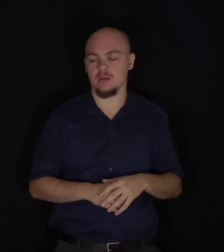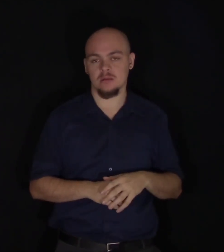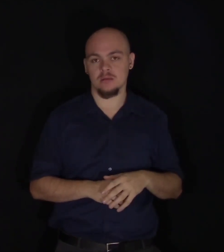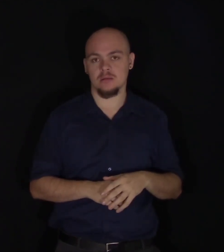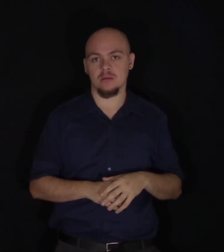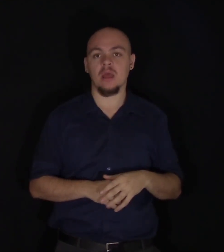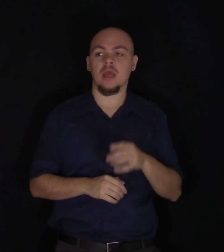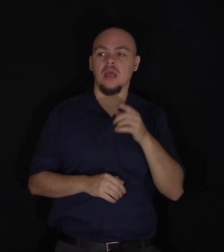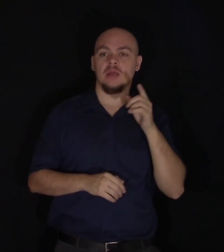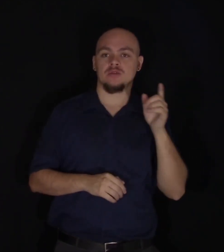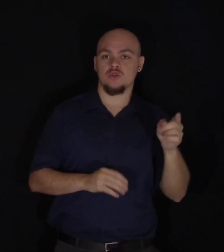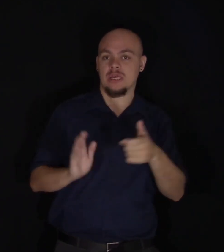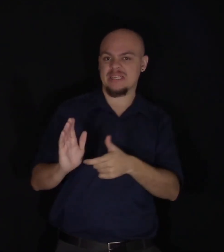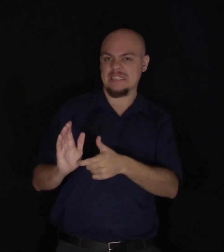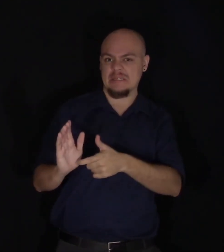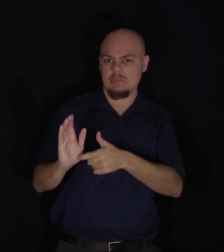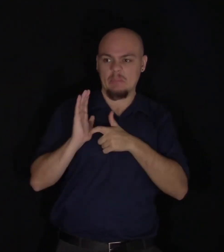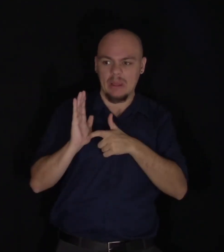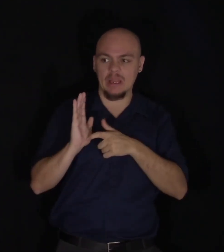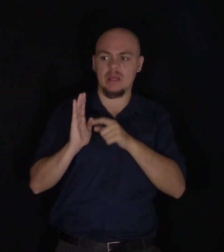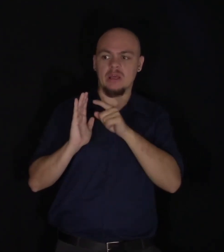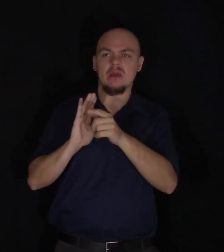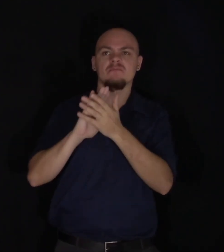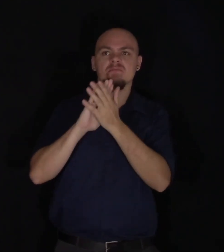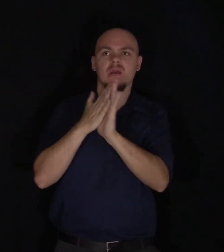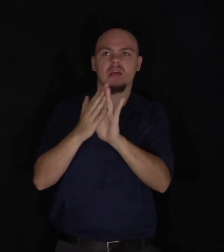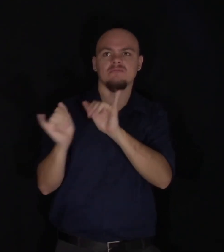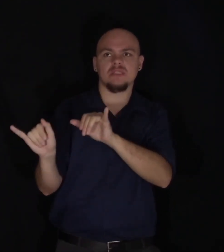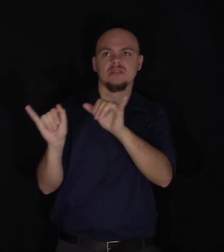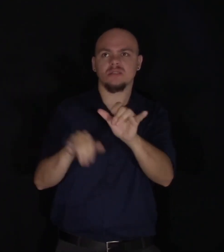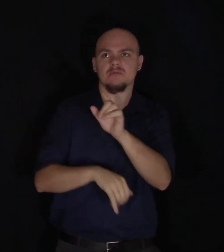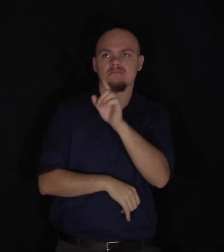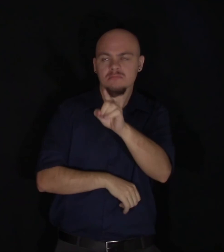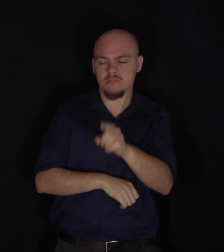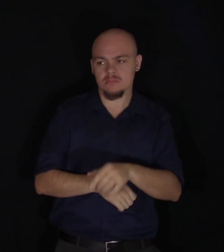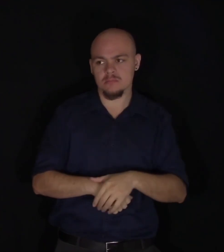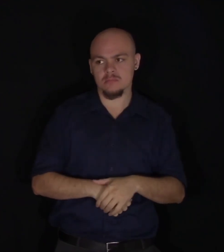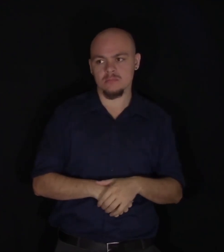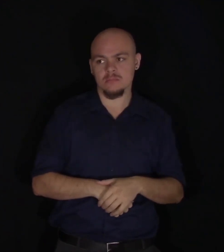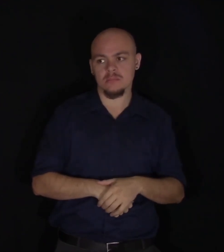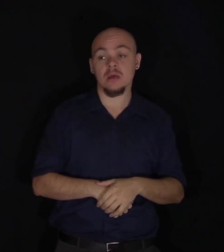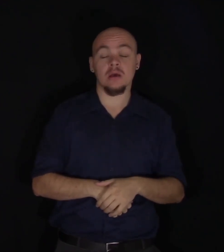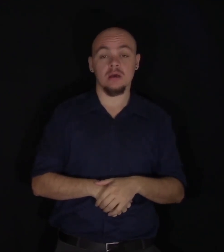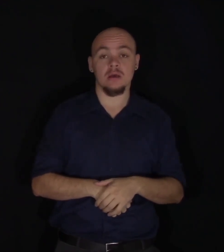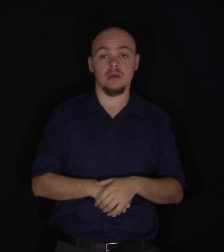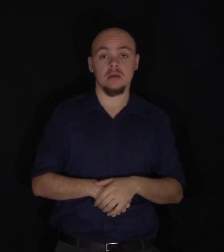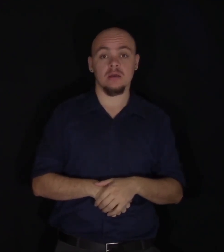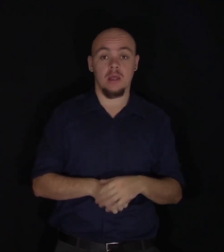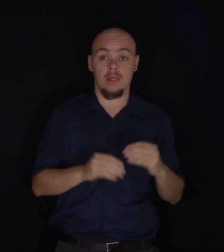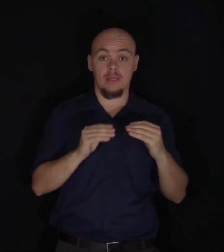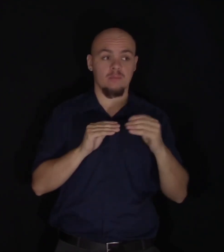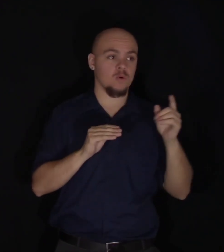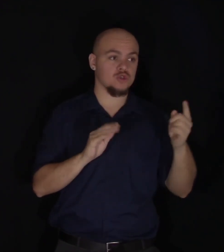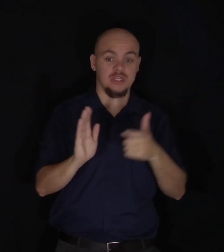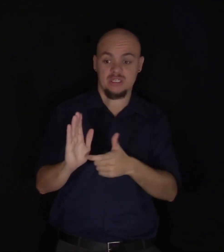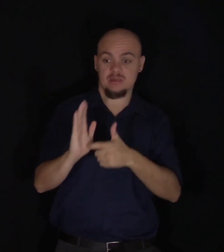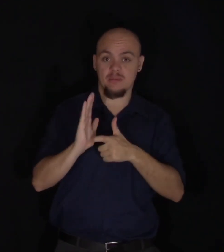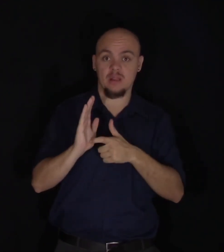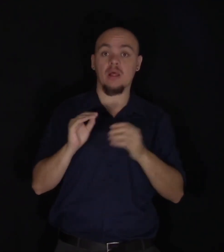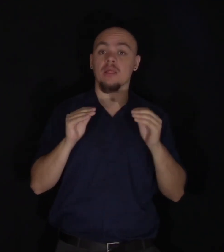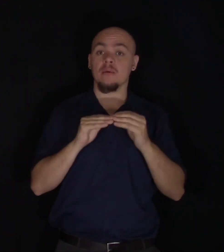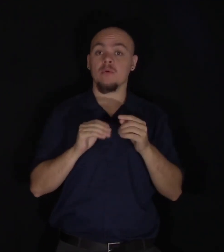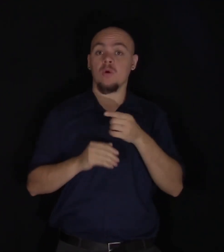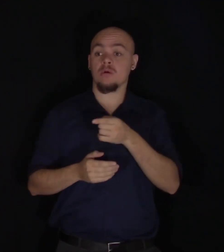she demanded that Jeff become just like those men on Oprah. And the more she demanded, guess what he